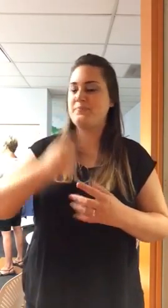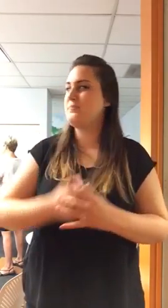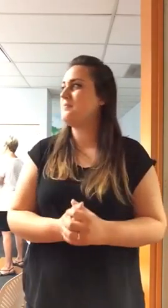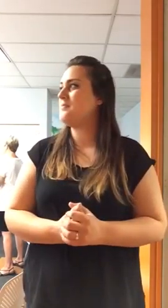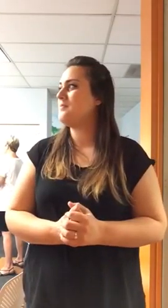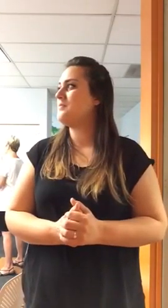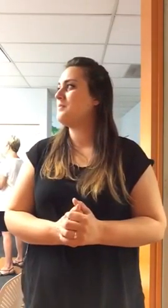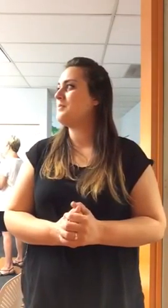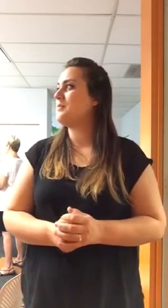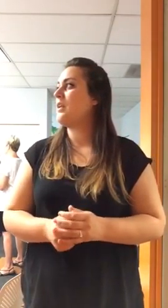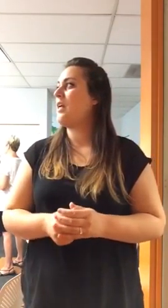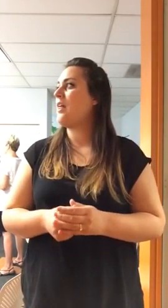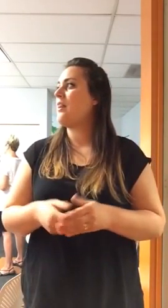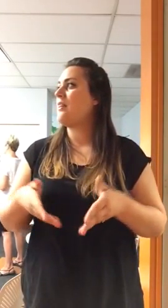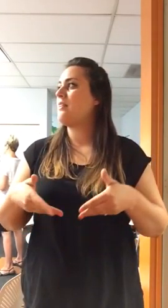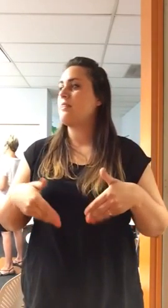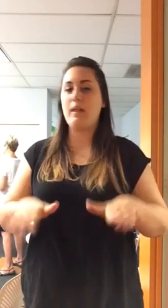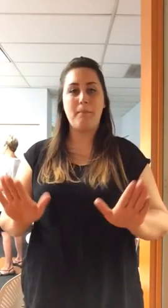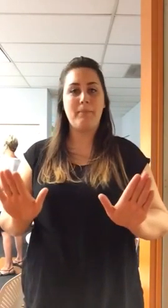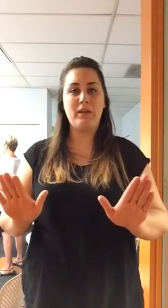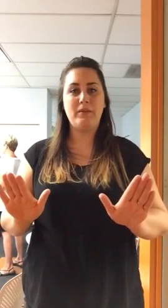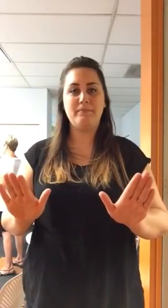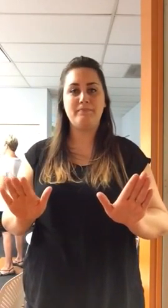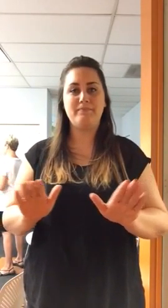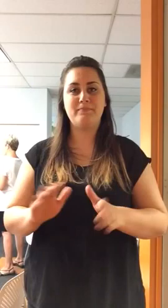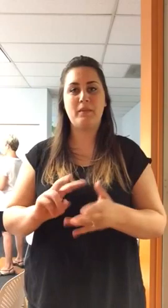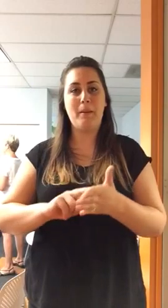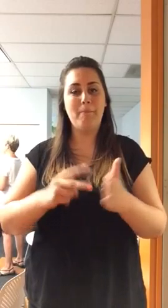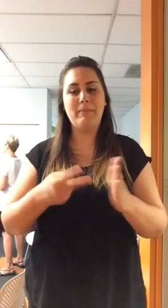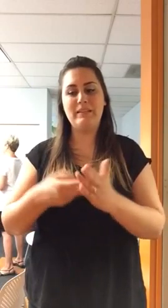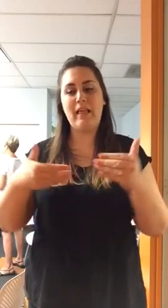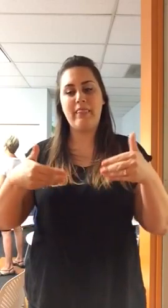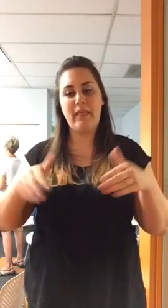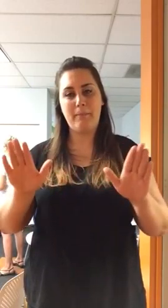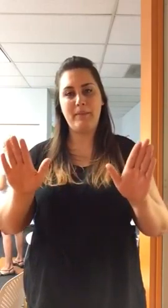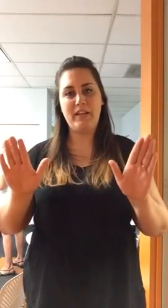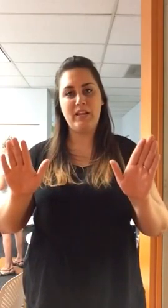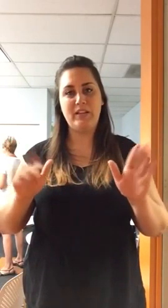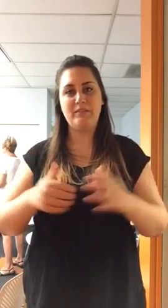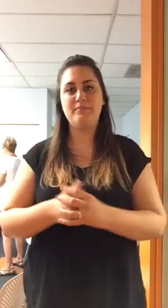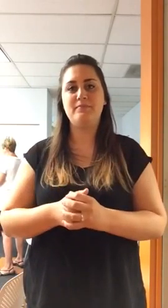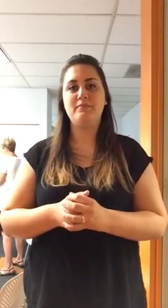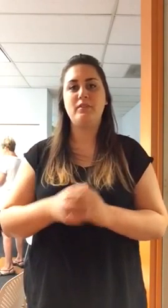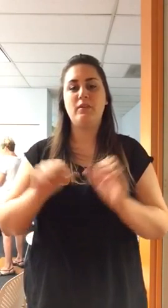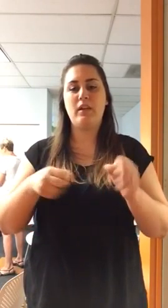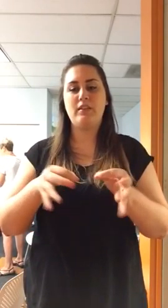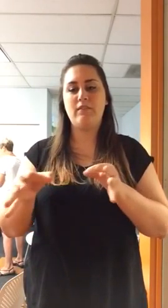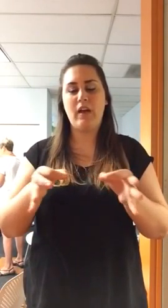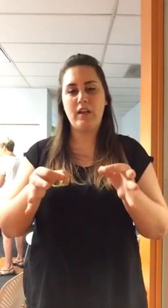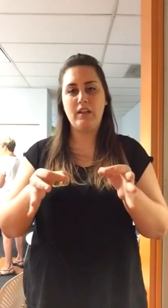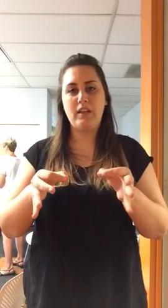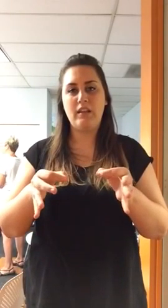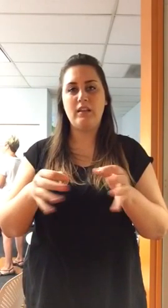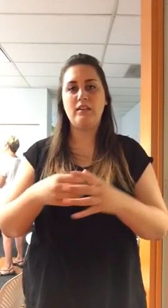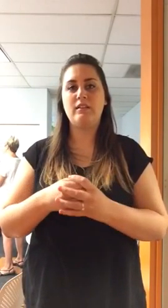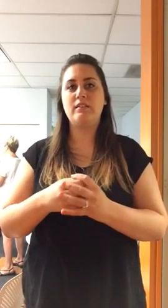let it be. Let it be. Right? That literally means, and if you want, you can sort of define it next to it. It's up to you. It literally means